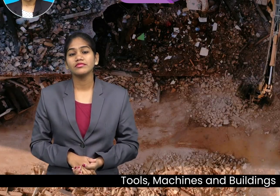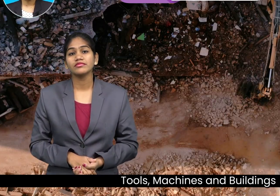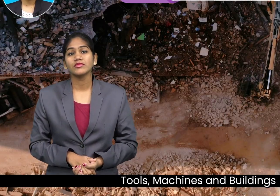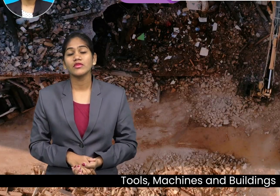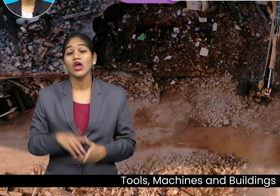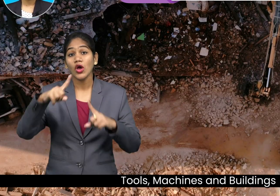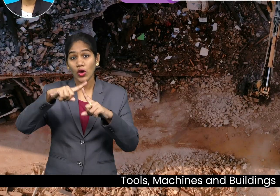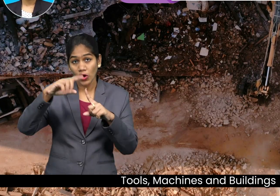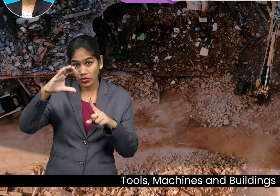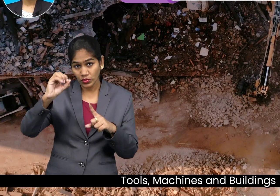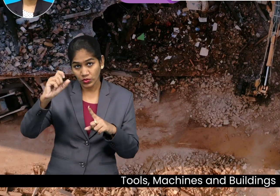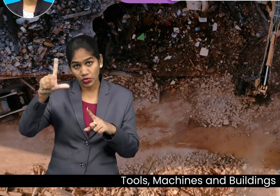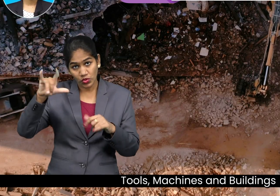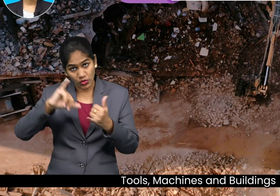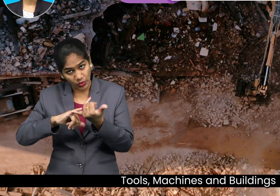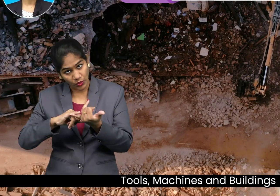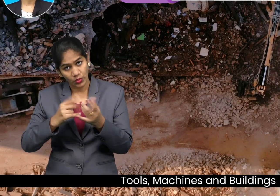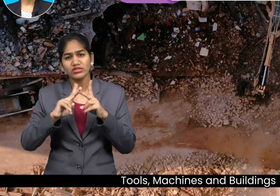Tools,